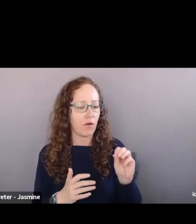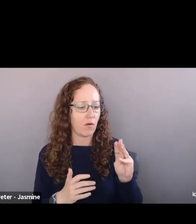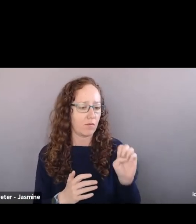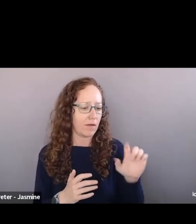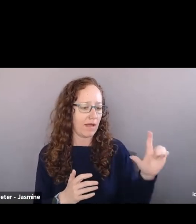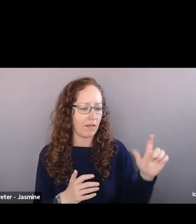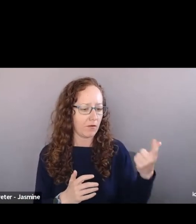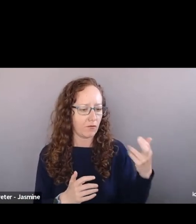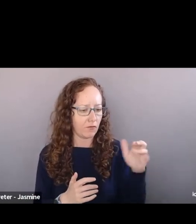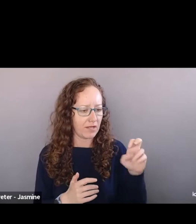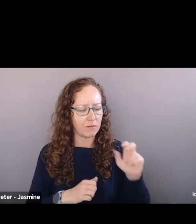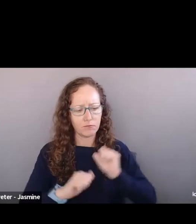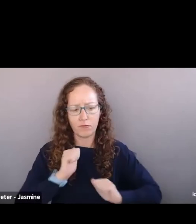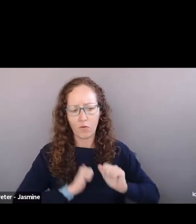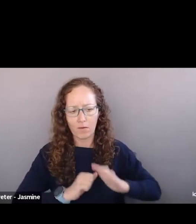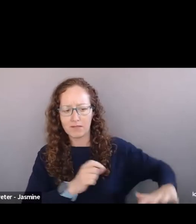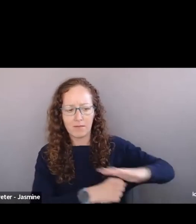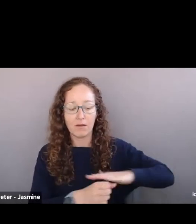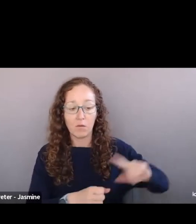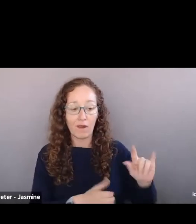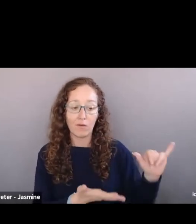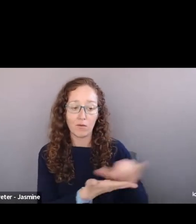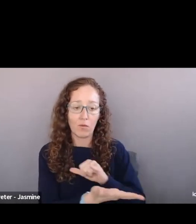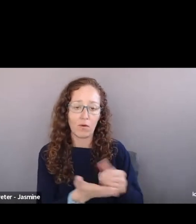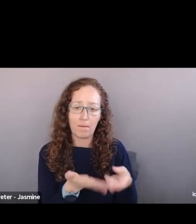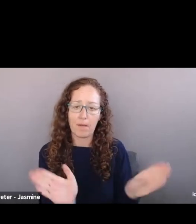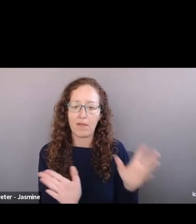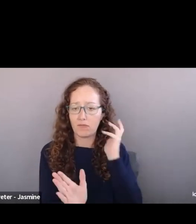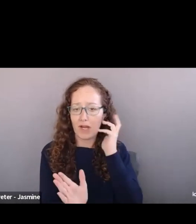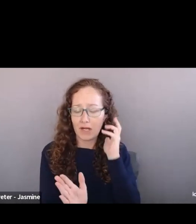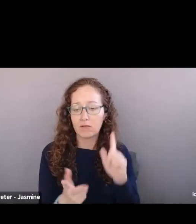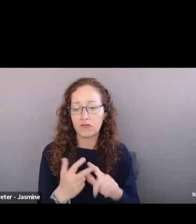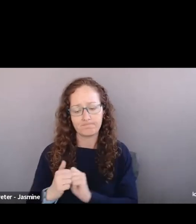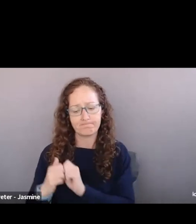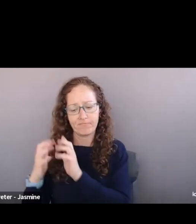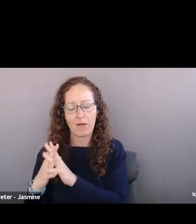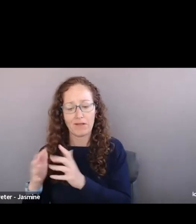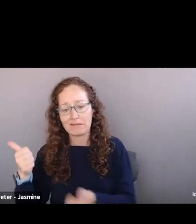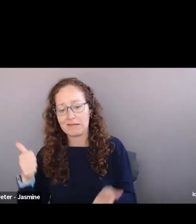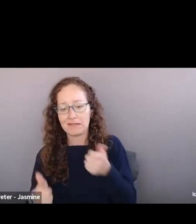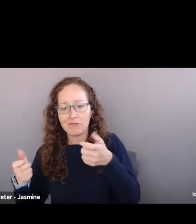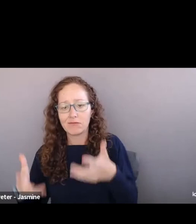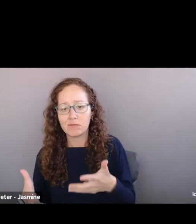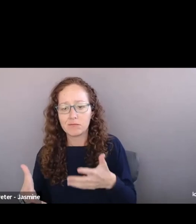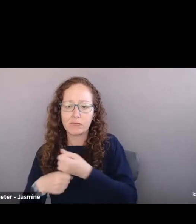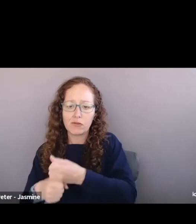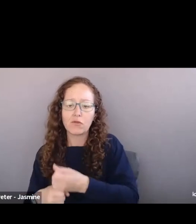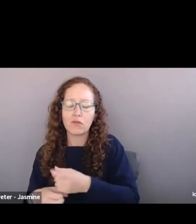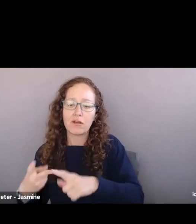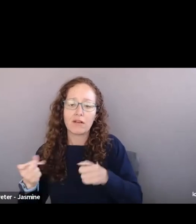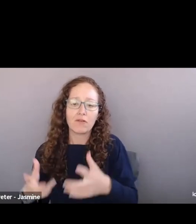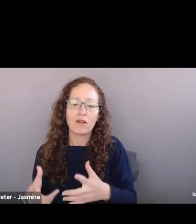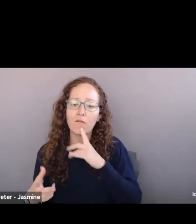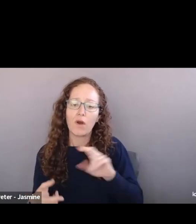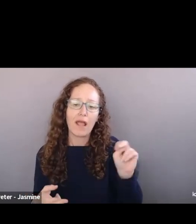Radio and founding executive producer and director of NPR Presents to develop